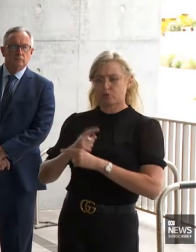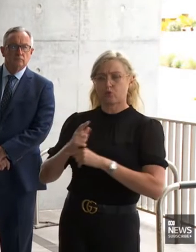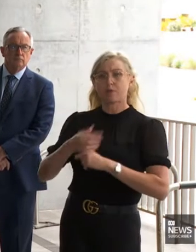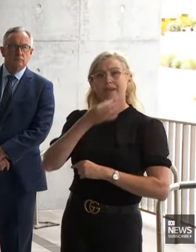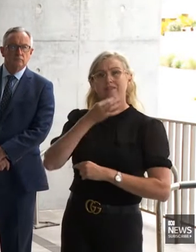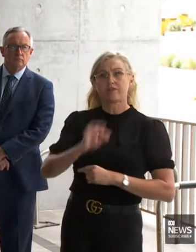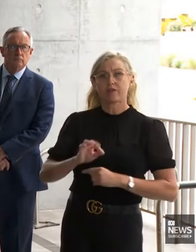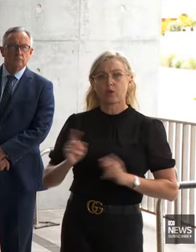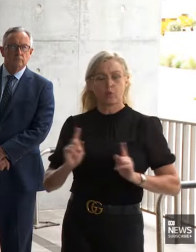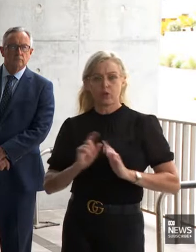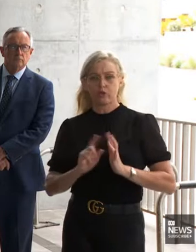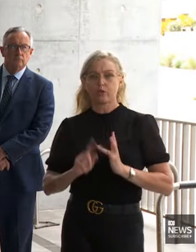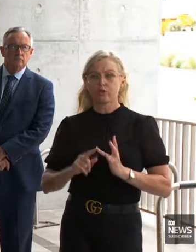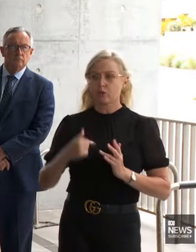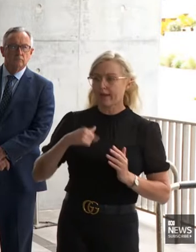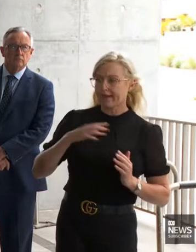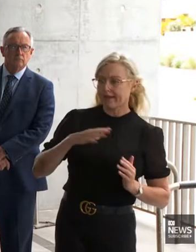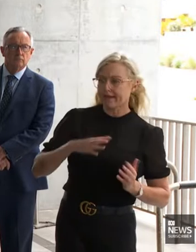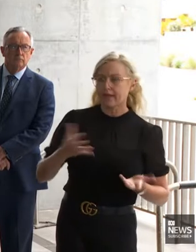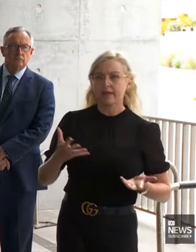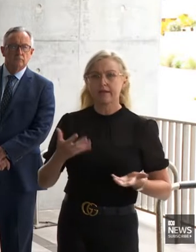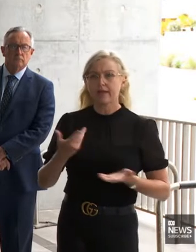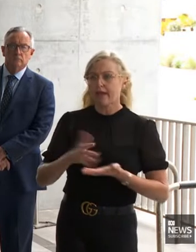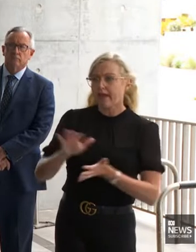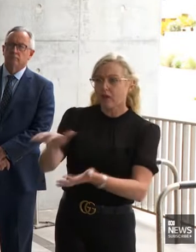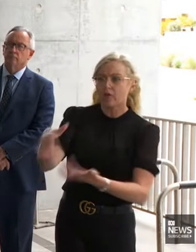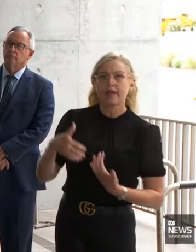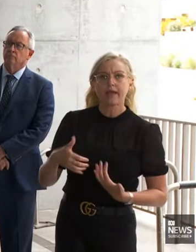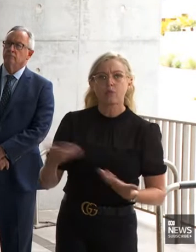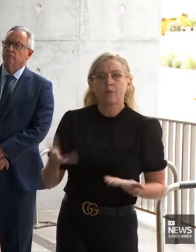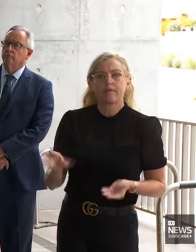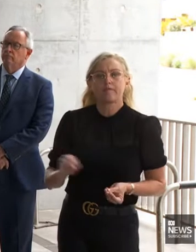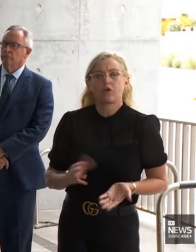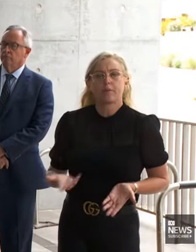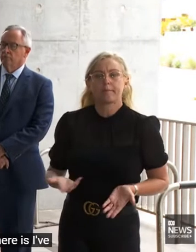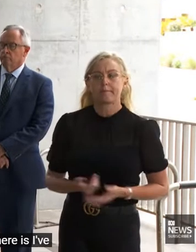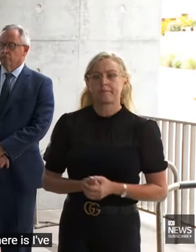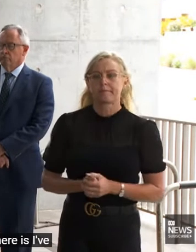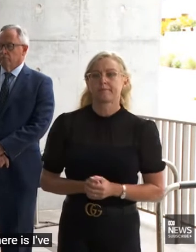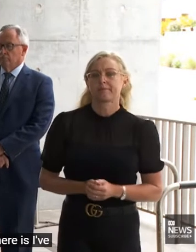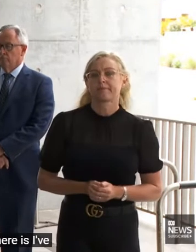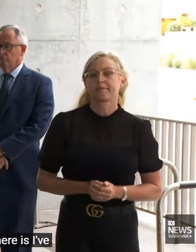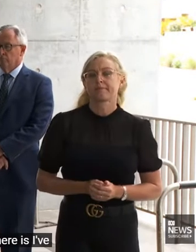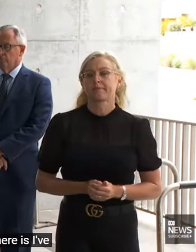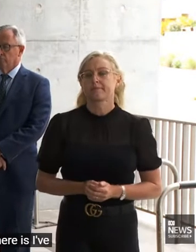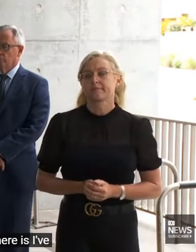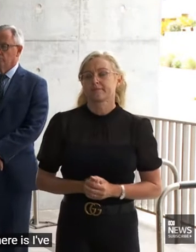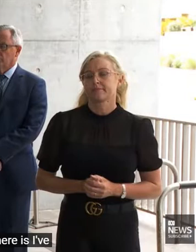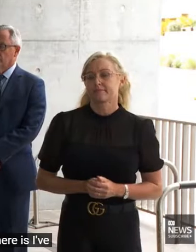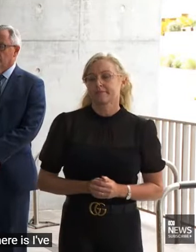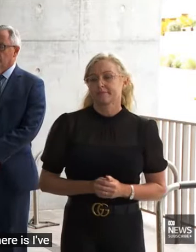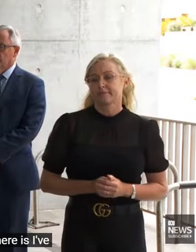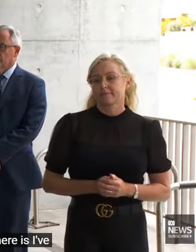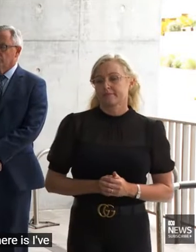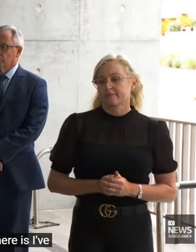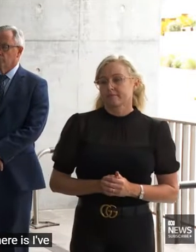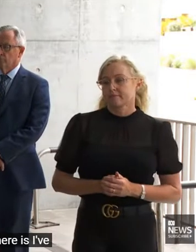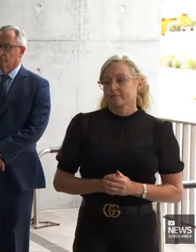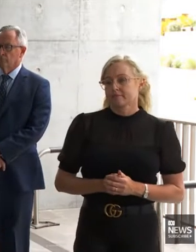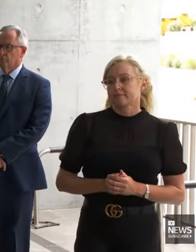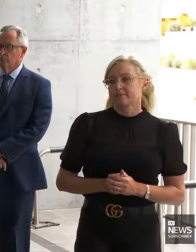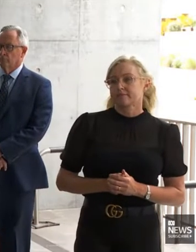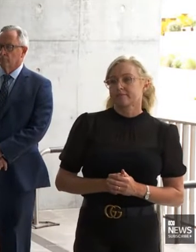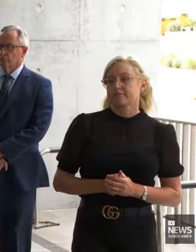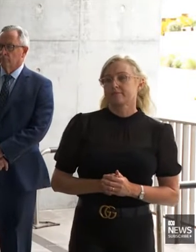what do people do? How do they access them, and when are they going to be able to access and how with rapid antigen? So what we're doing here is I've tasked